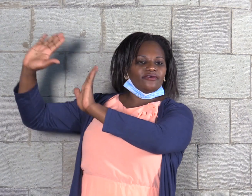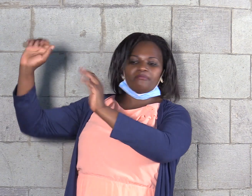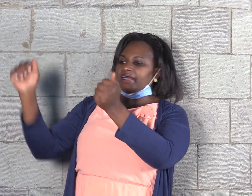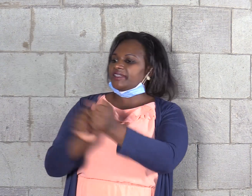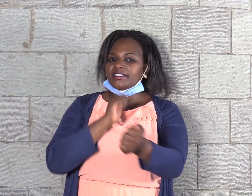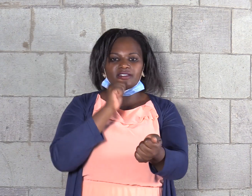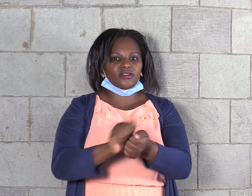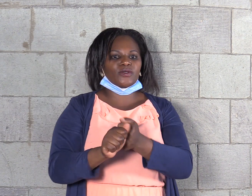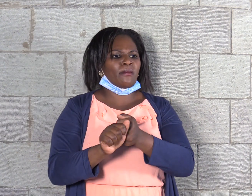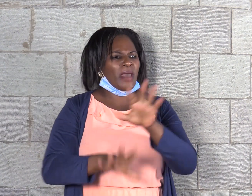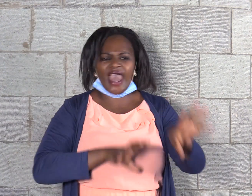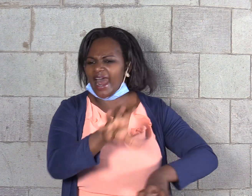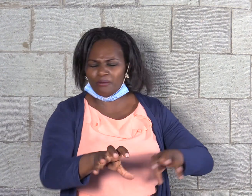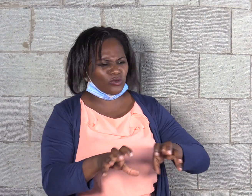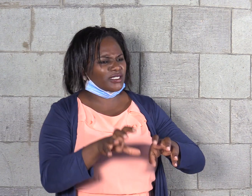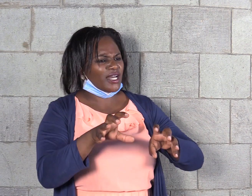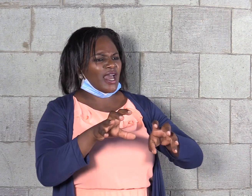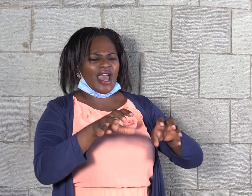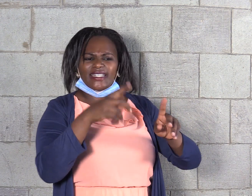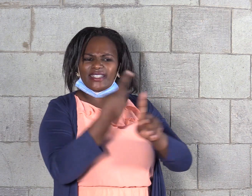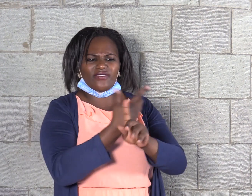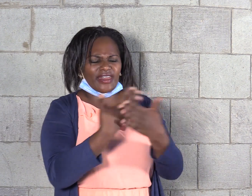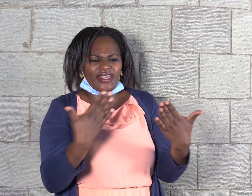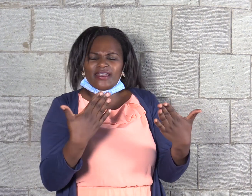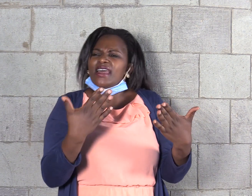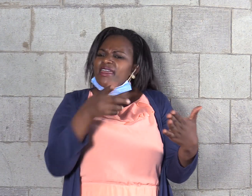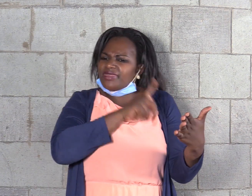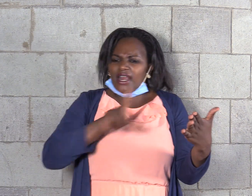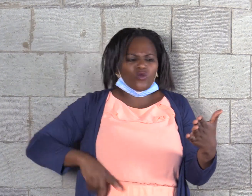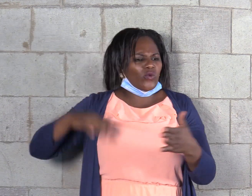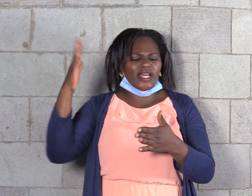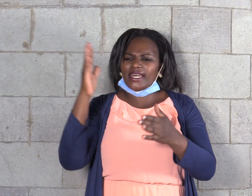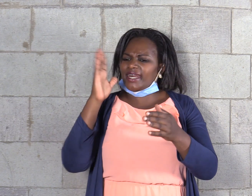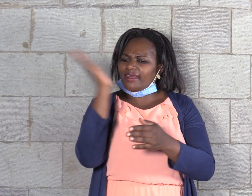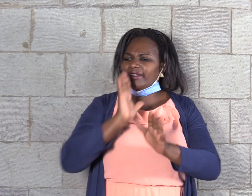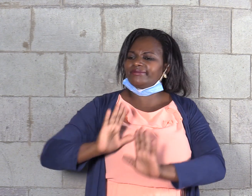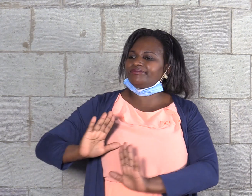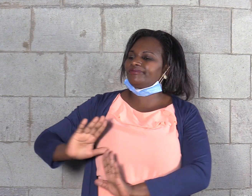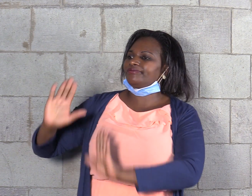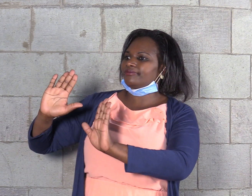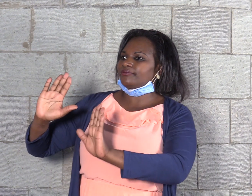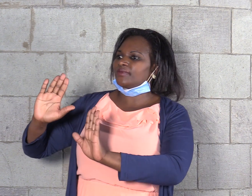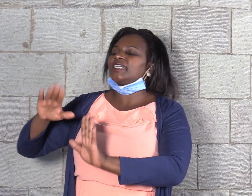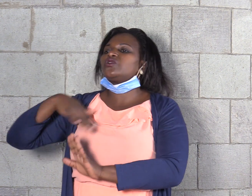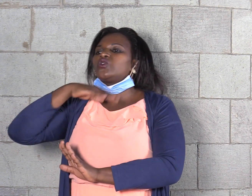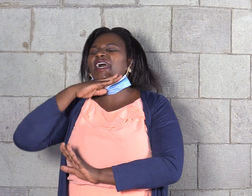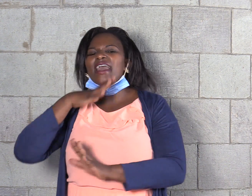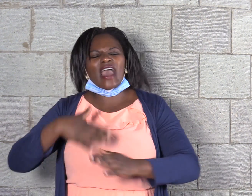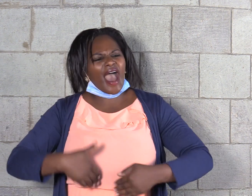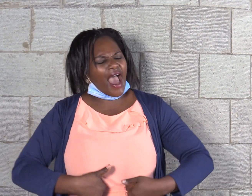animals, other wild animals. He will not leave us to to die of hunger. He will not leave us